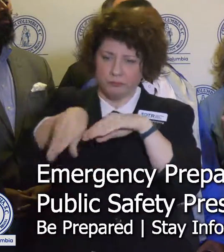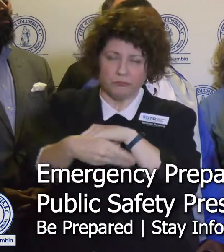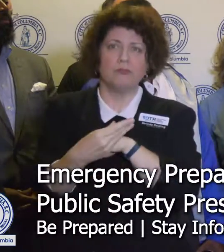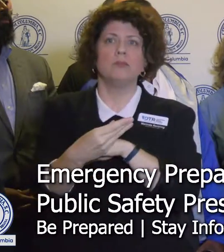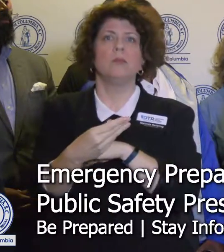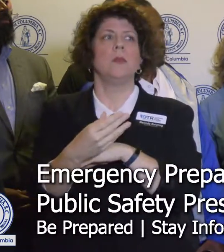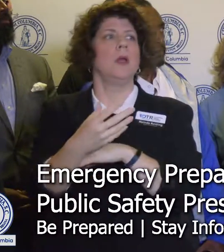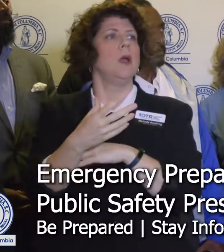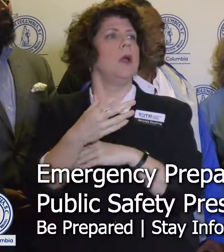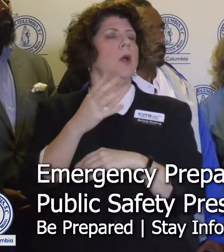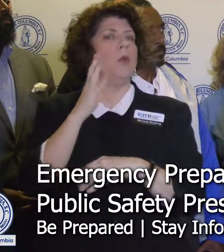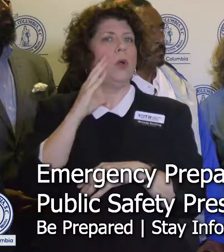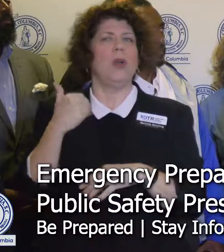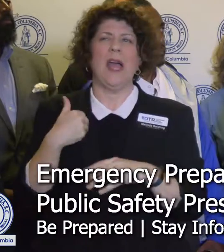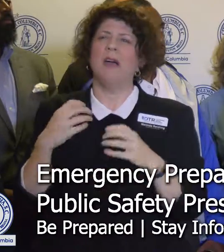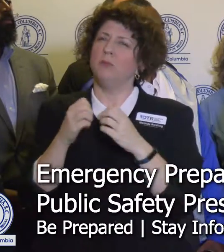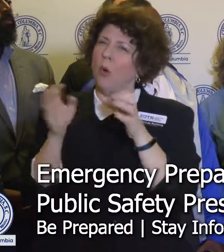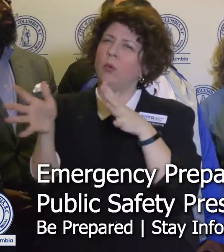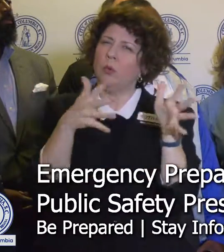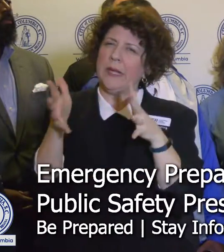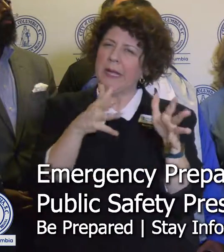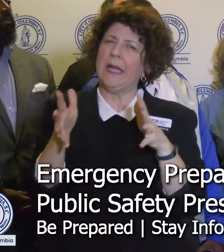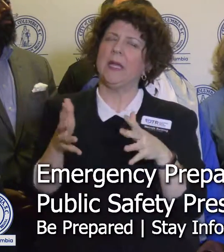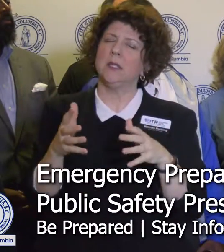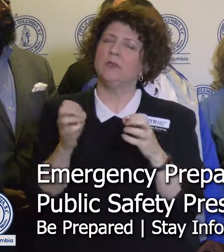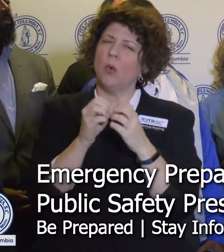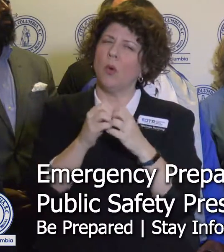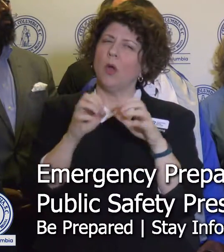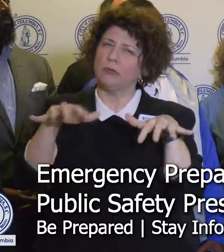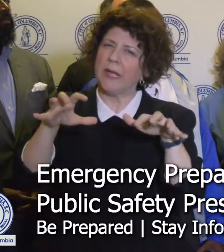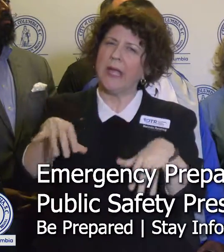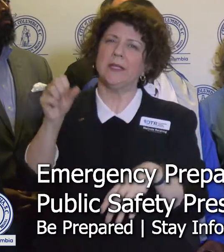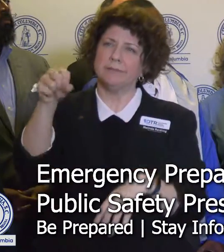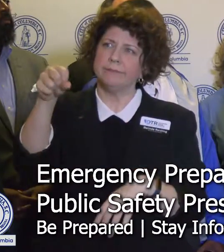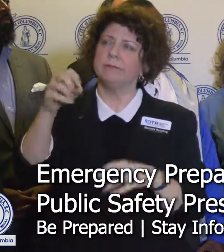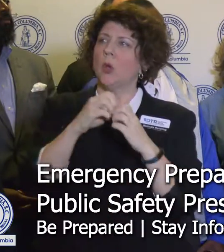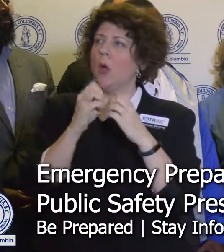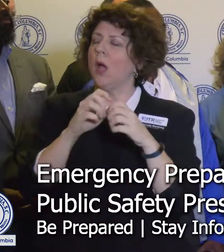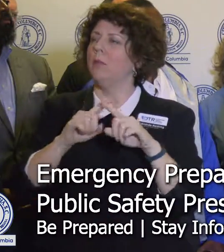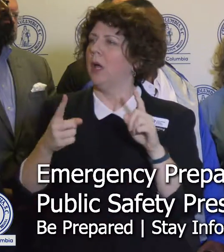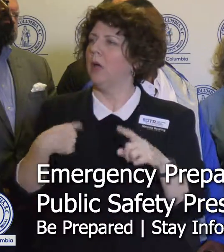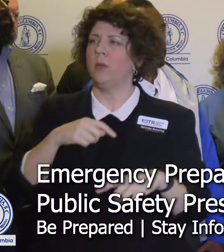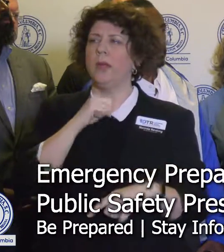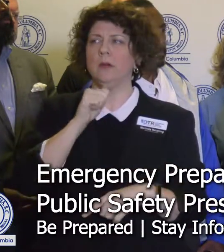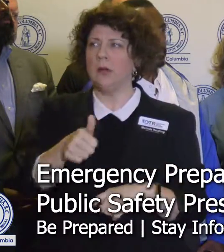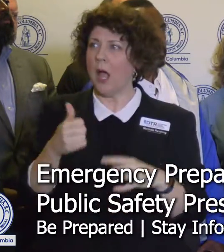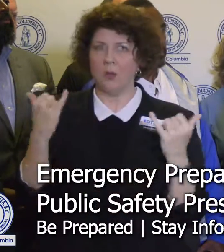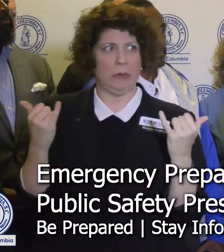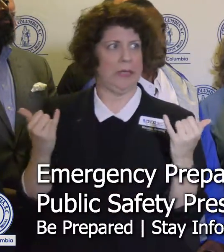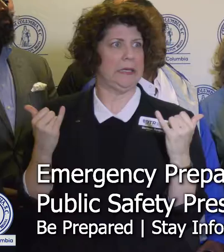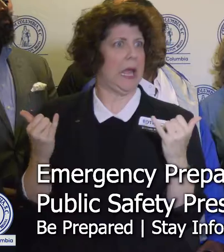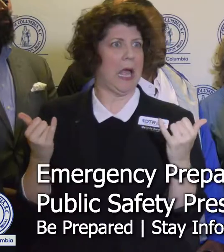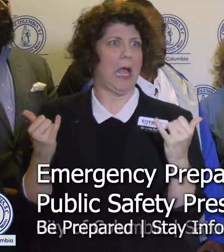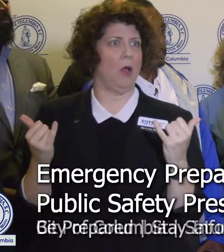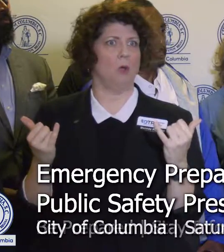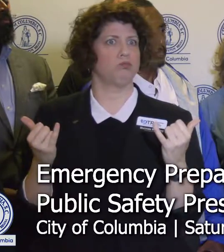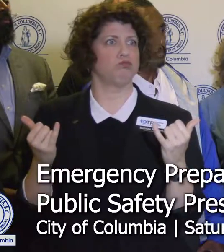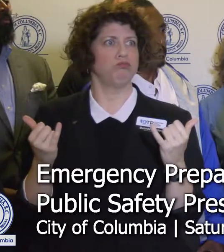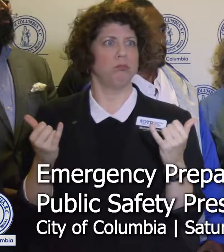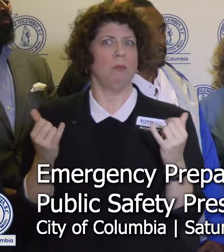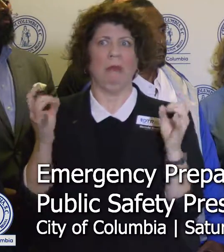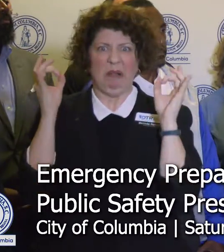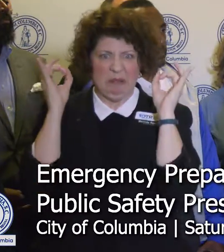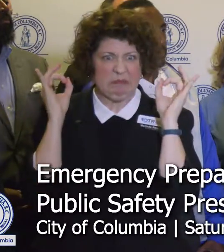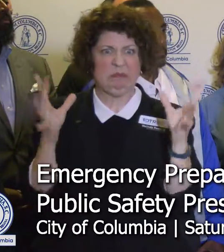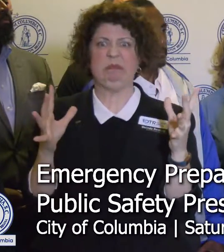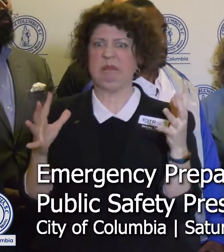a continuation of some wind and strong wind and rain, but we are not experiencing any remarkable calls for